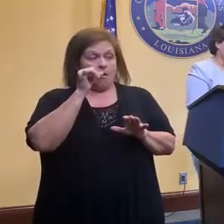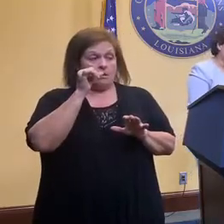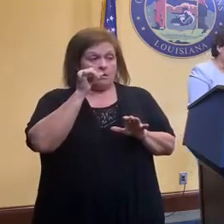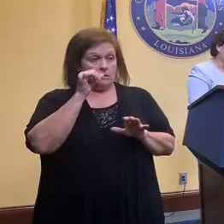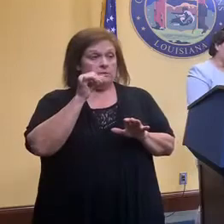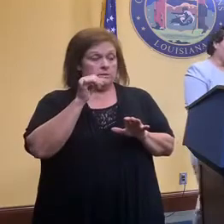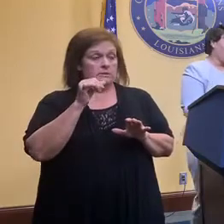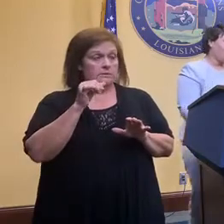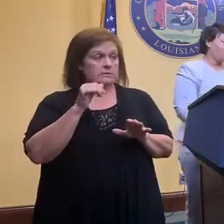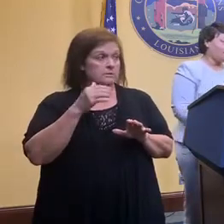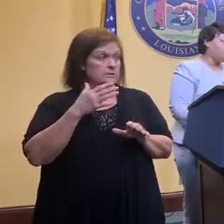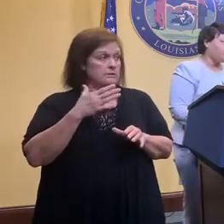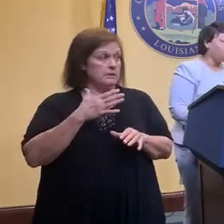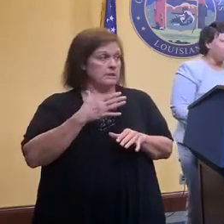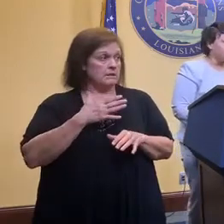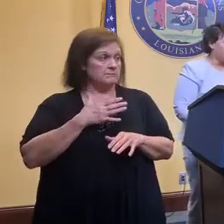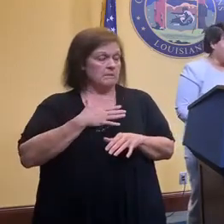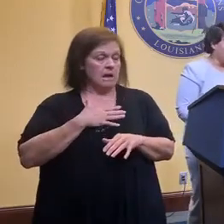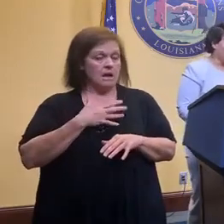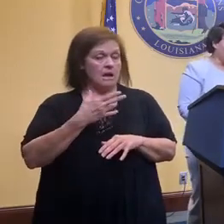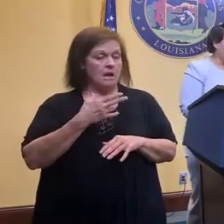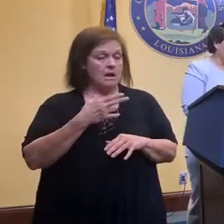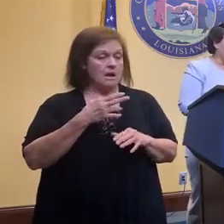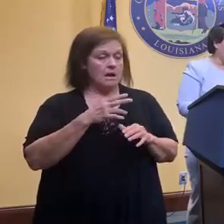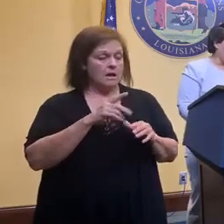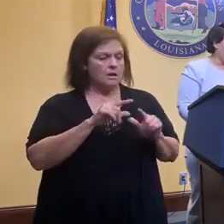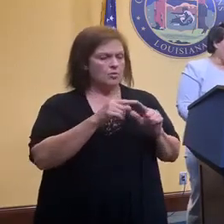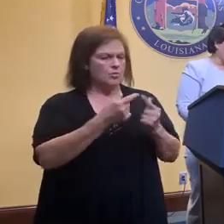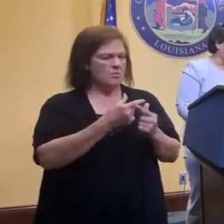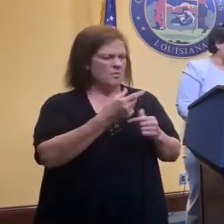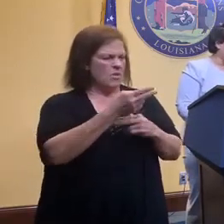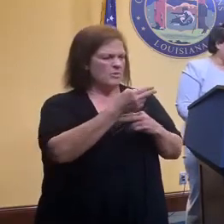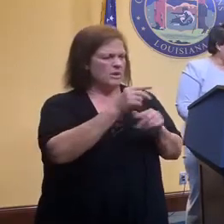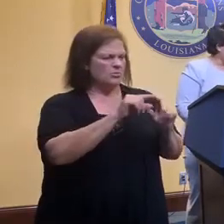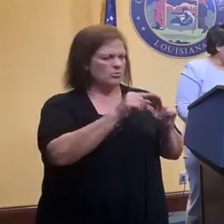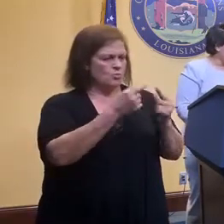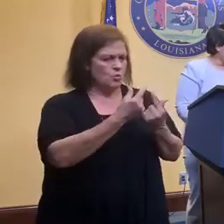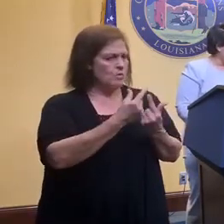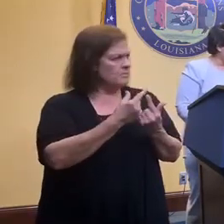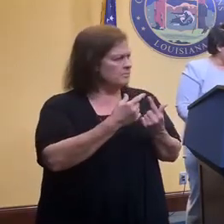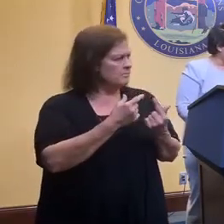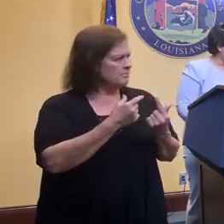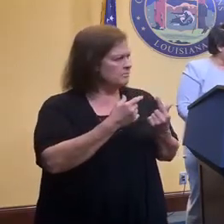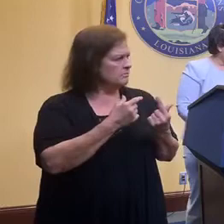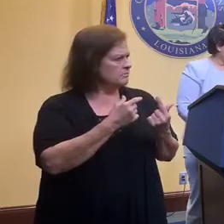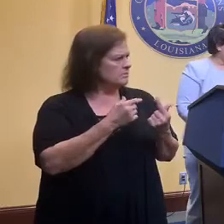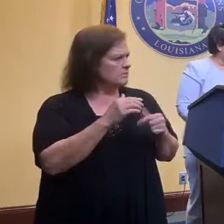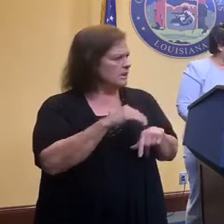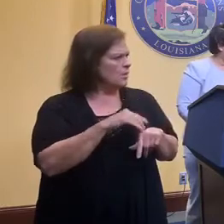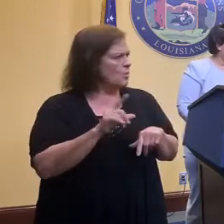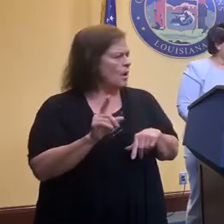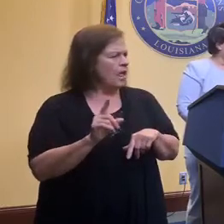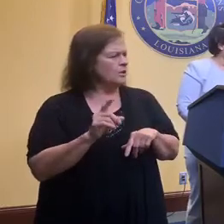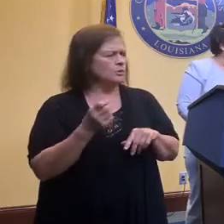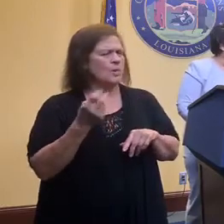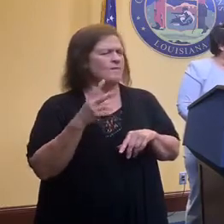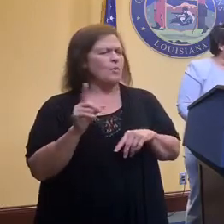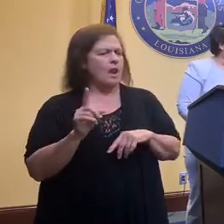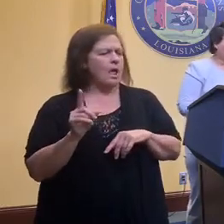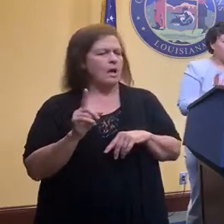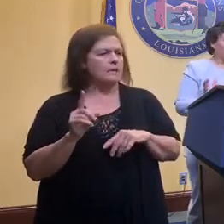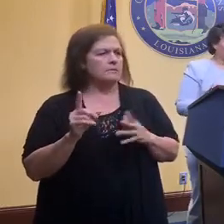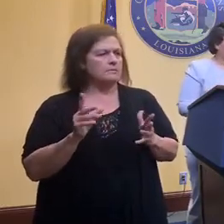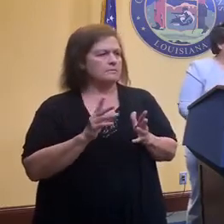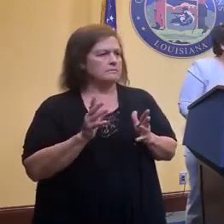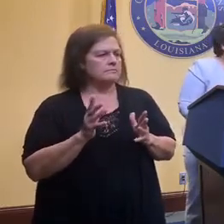my hospitality call every Wednesday now, still at 1, is it at 1? Forget, 12 or 1. 12